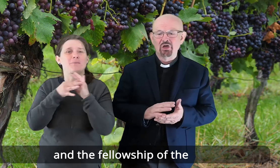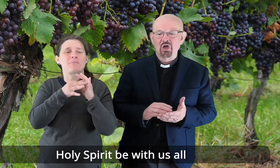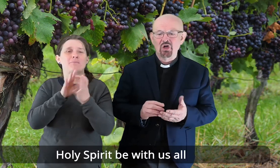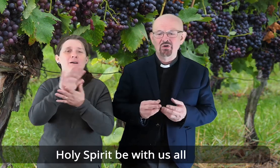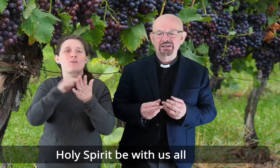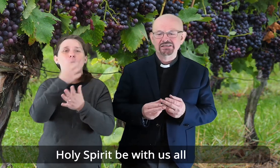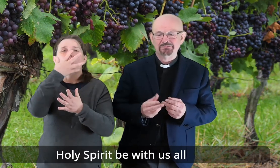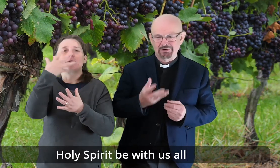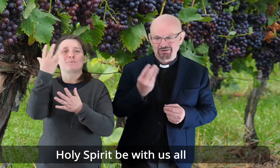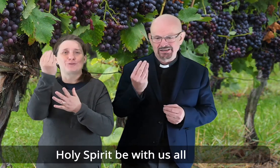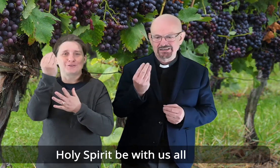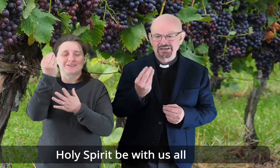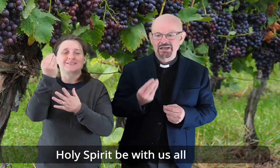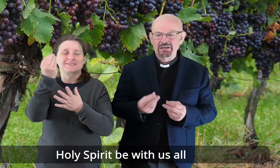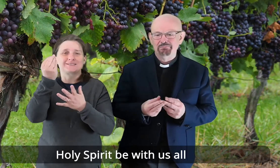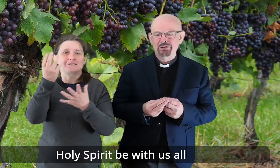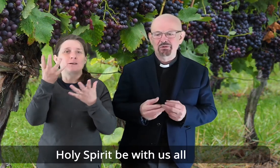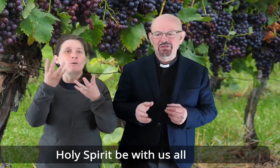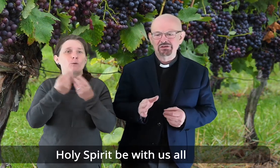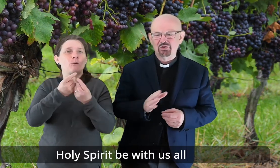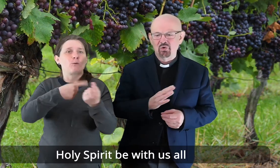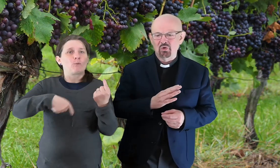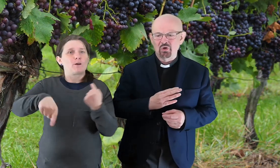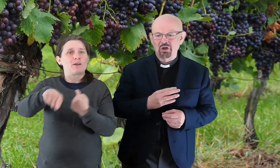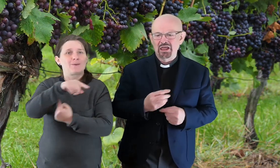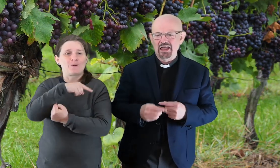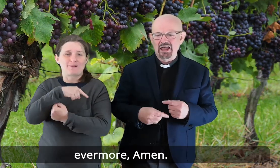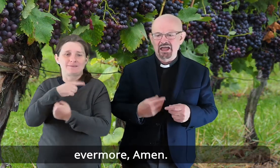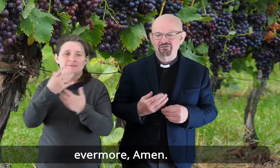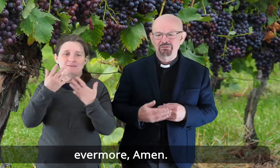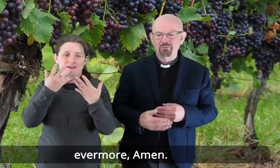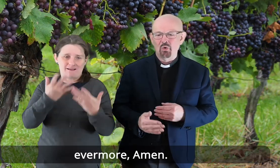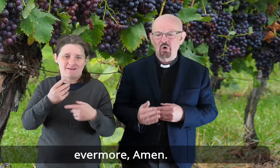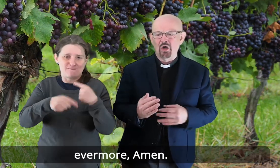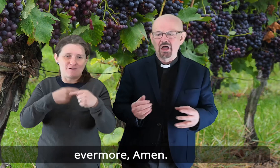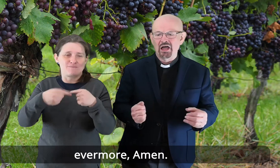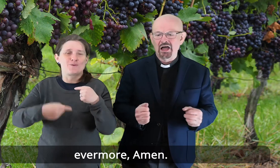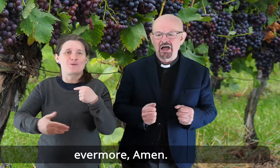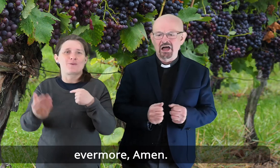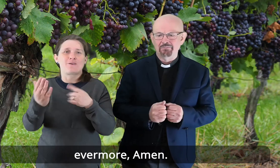Holy Spirit be with us all evermore. Amen.